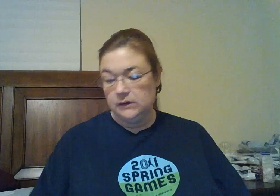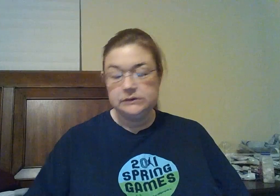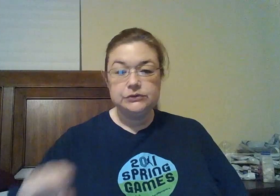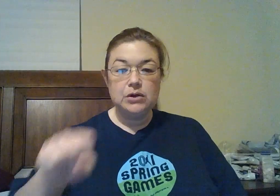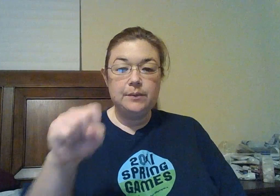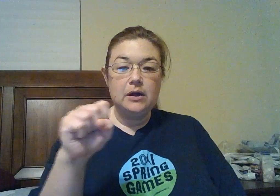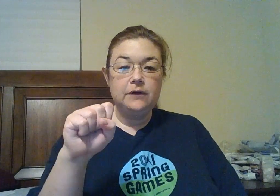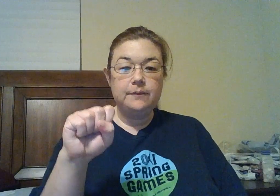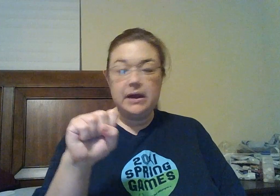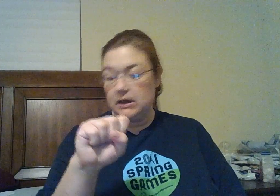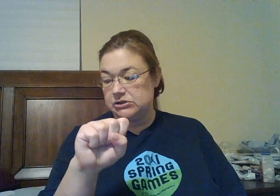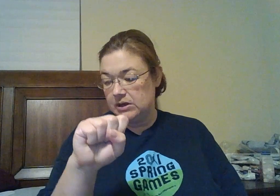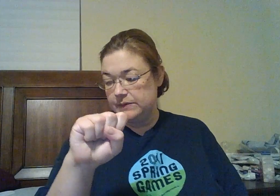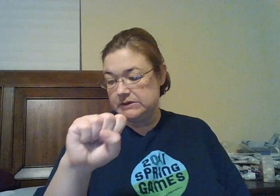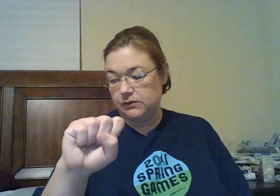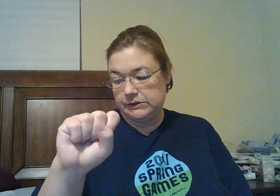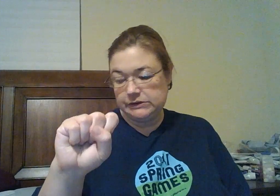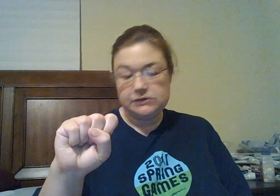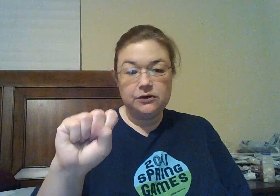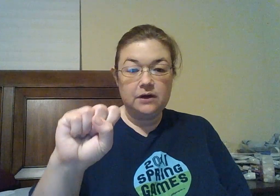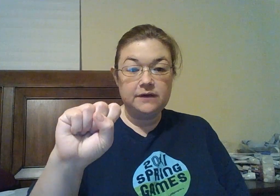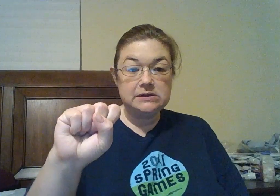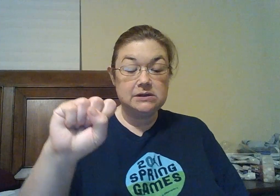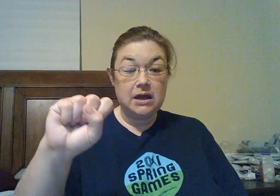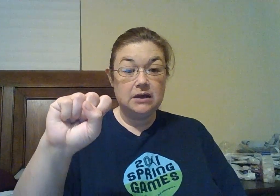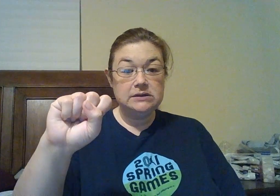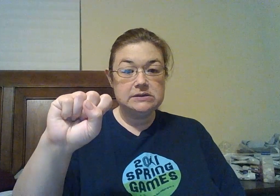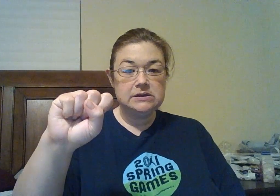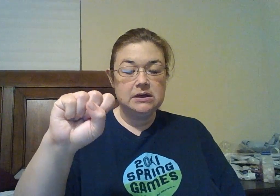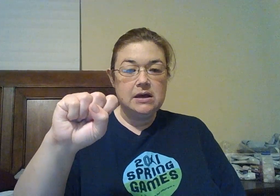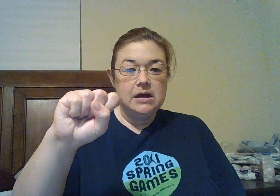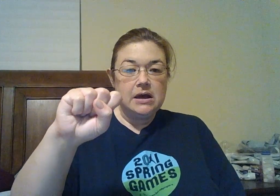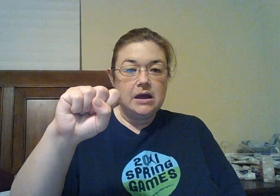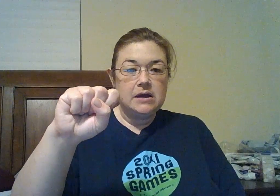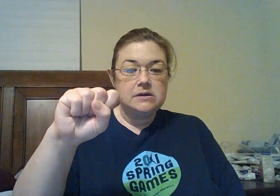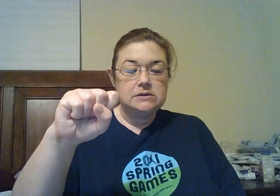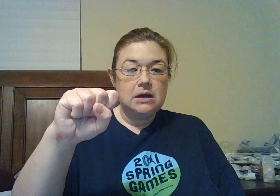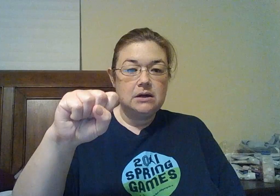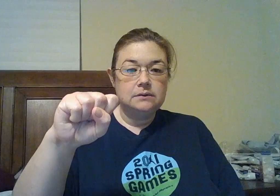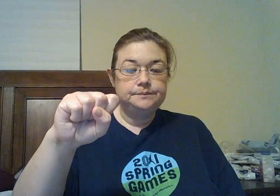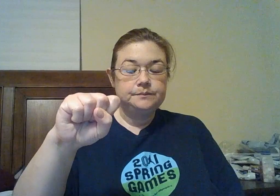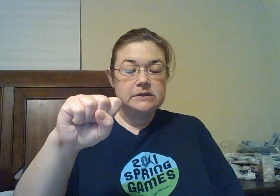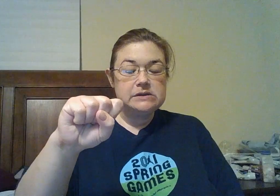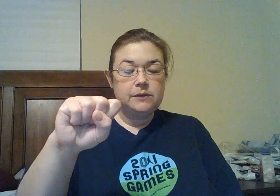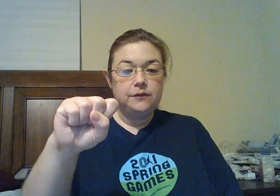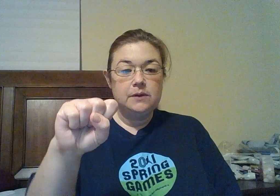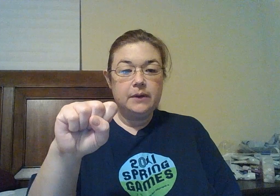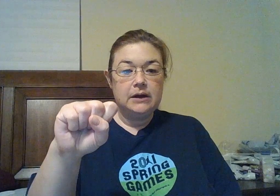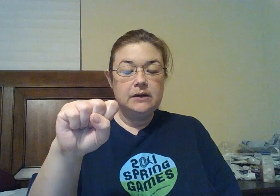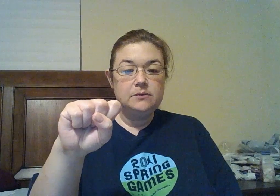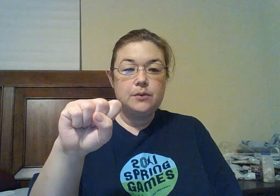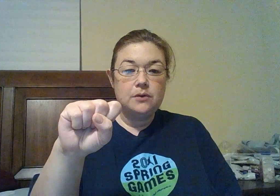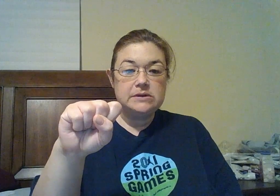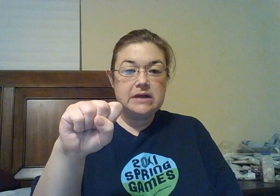To drop off, my hand shape is going to start off as an S, and it's going to be front of body. My palm is